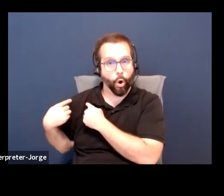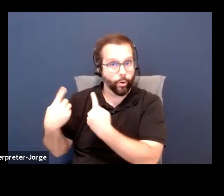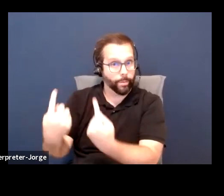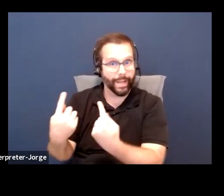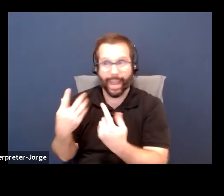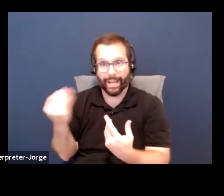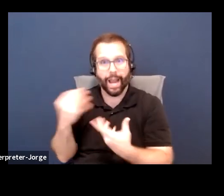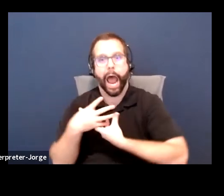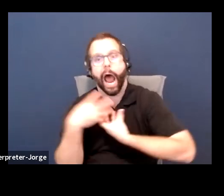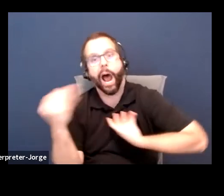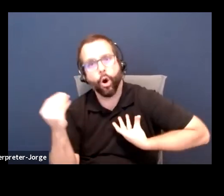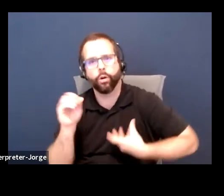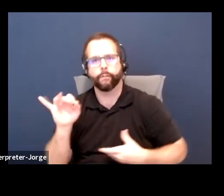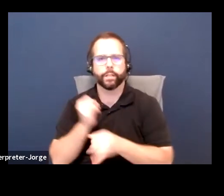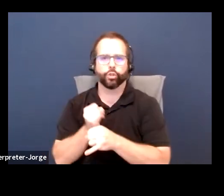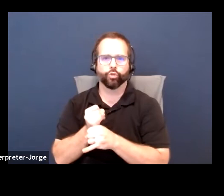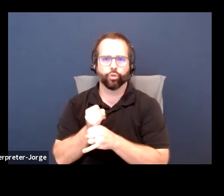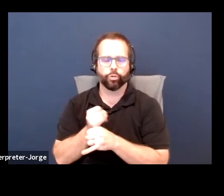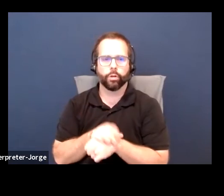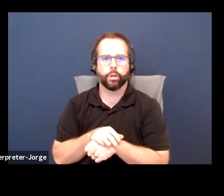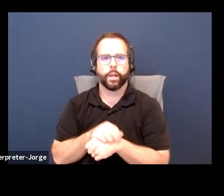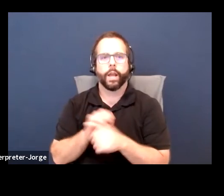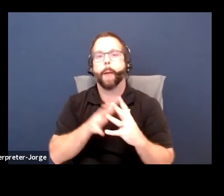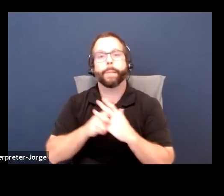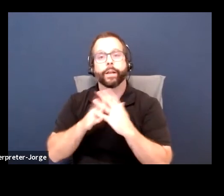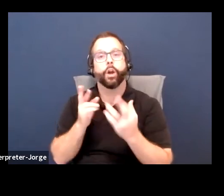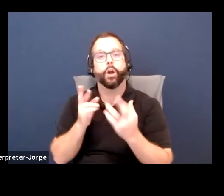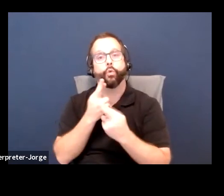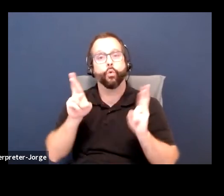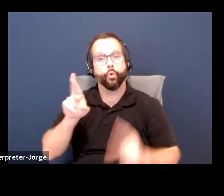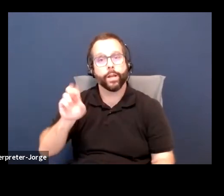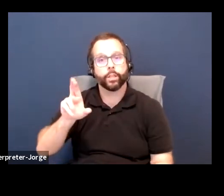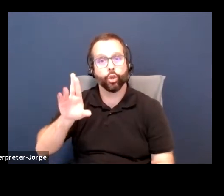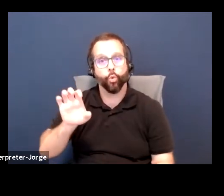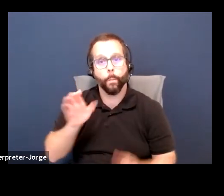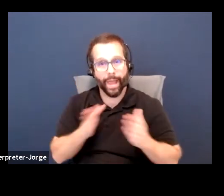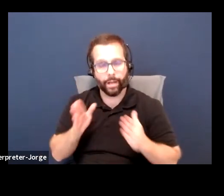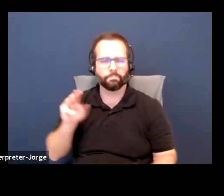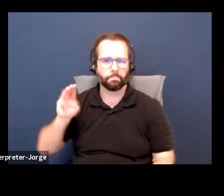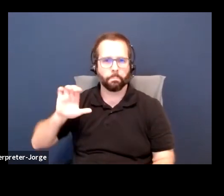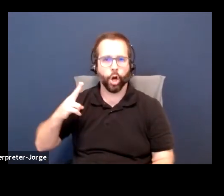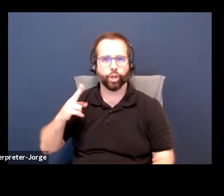rampant. The American Rescue Plan, signed by President Biden in March, provided